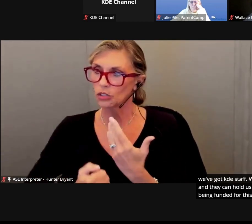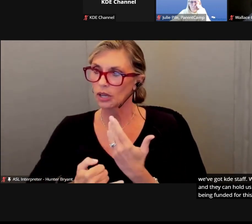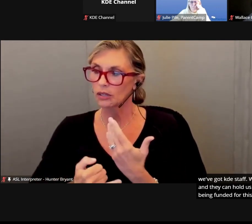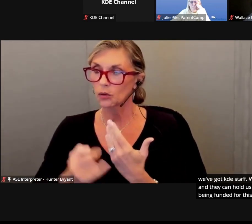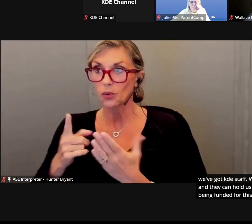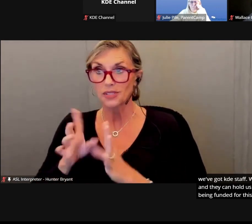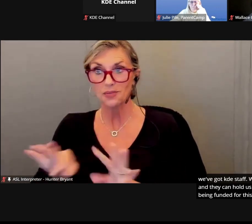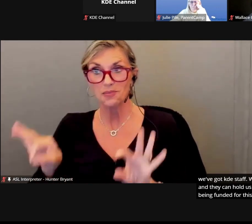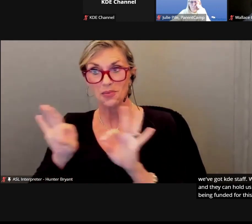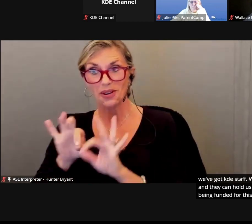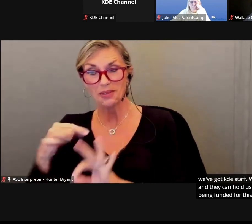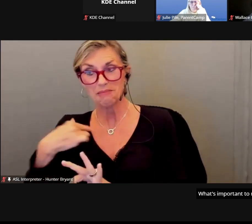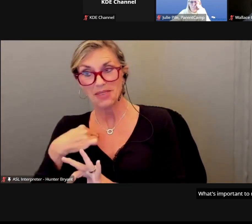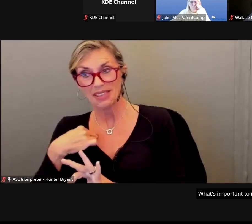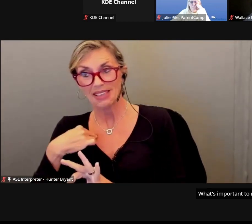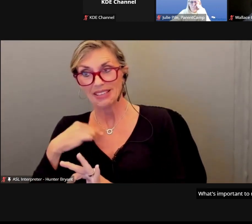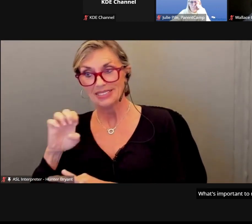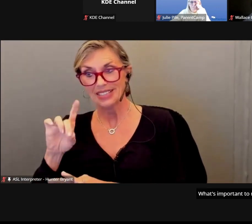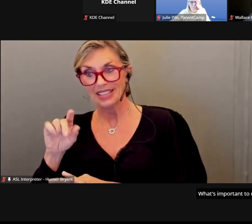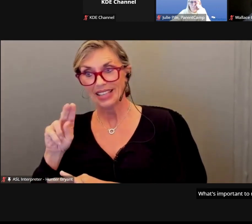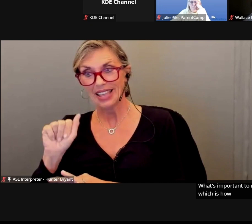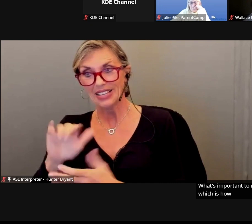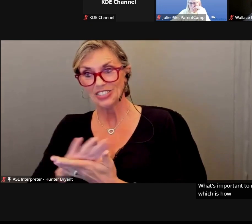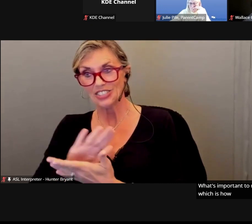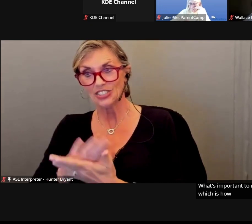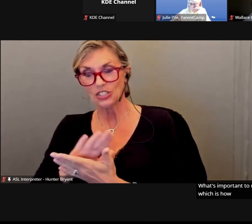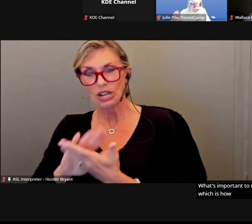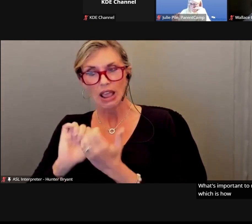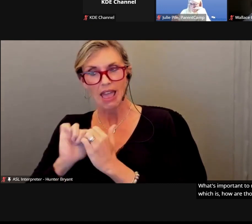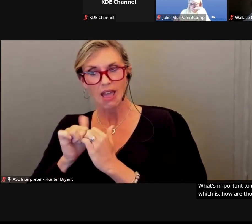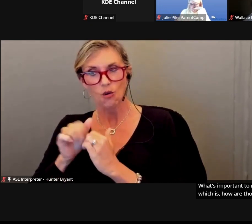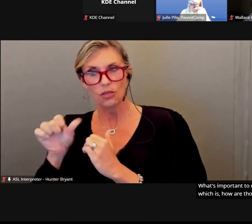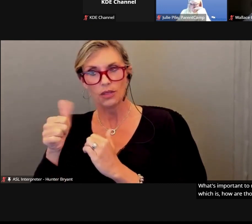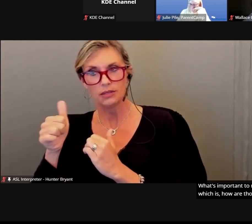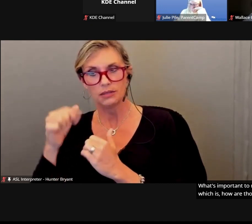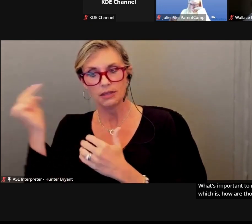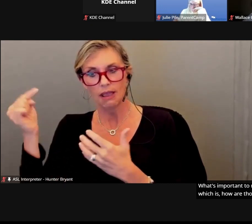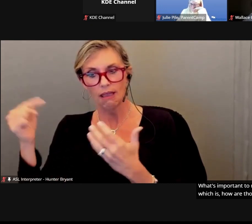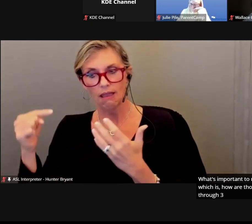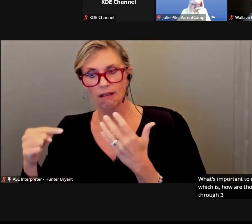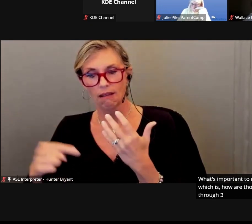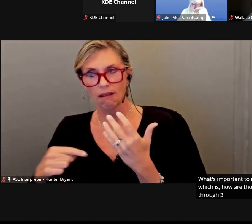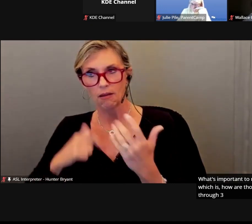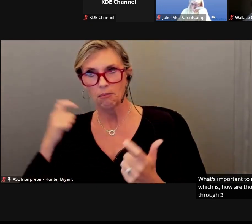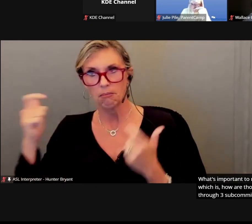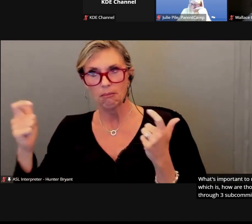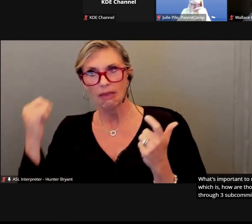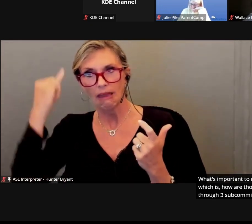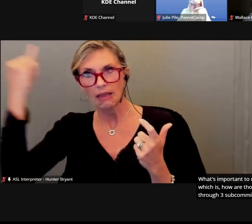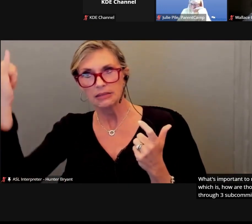which is how are those 10 big ideas happening through 3 subcommittees.